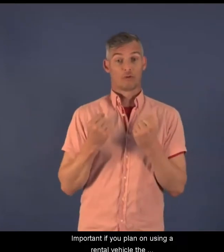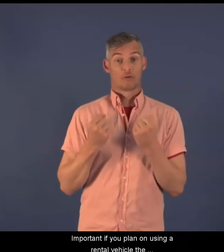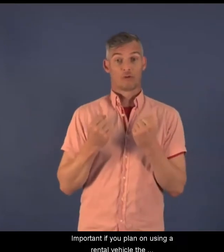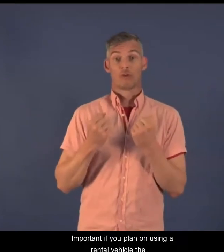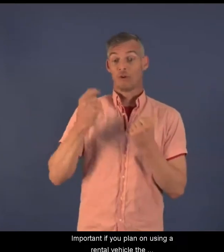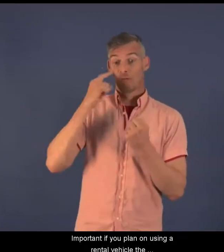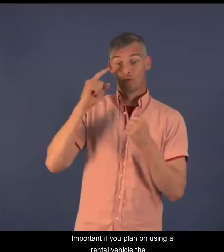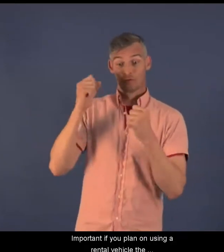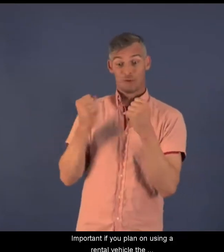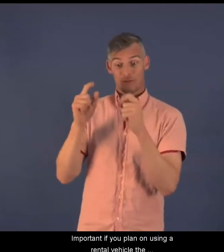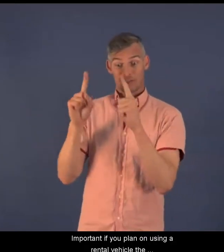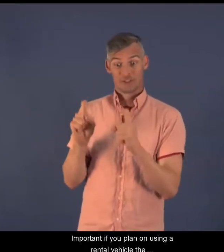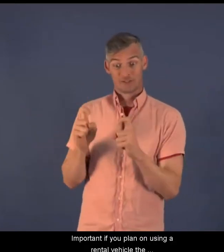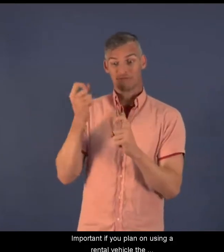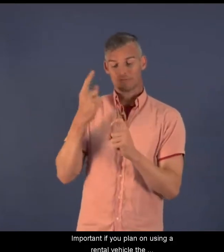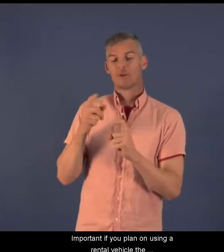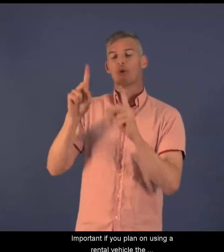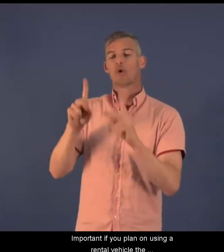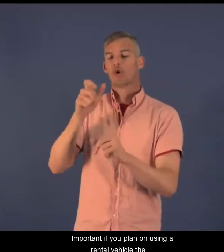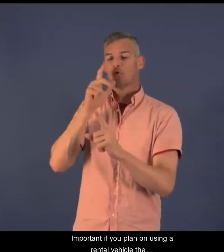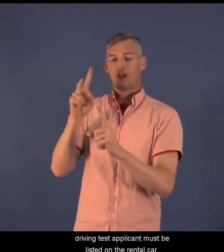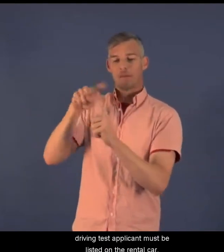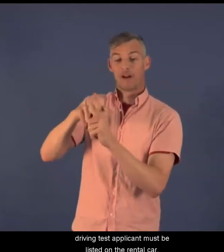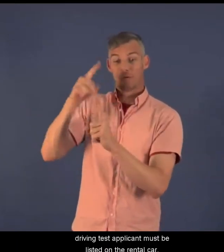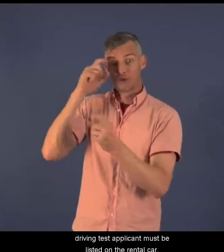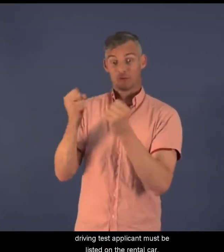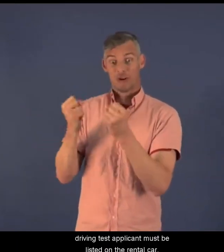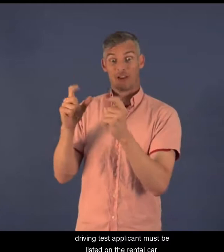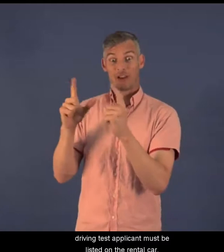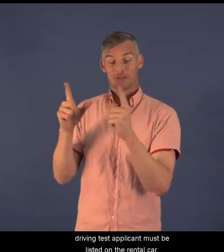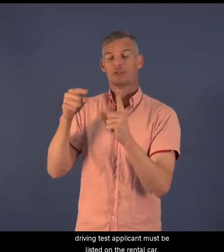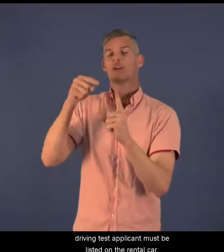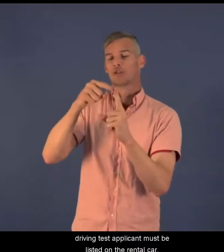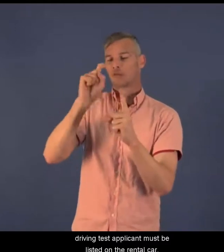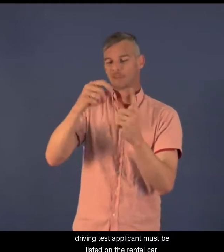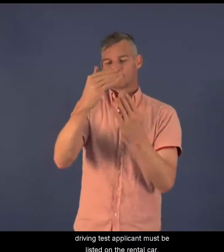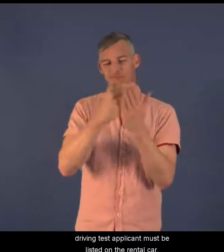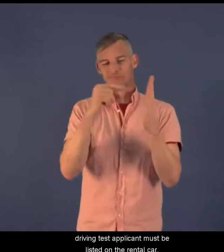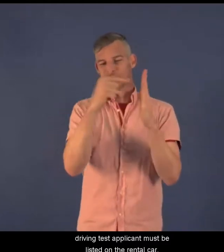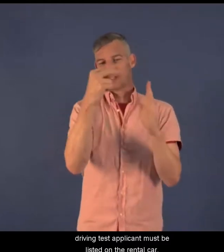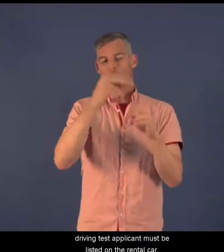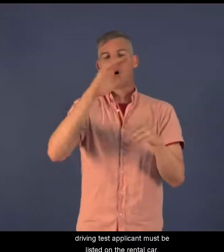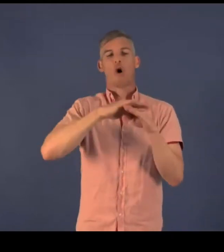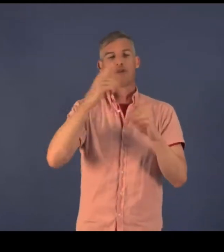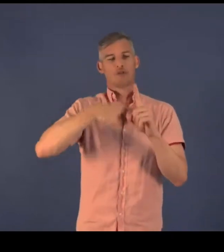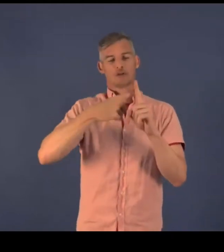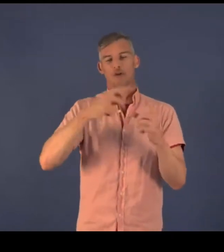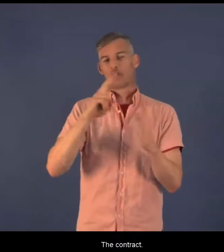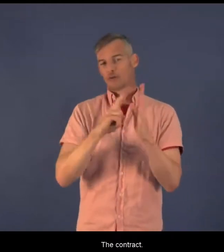Important, if you plan on using a rental vehicle, the driving test applicant must be listed on the rental contract, and the